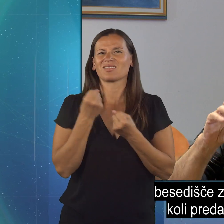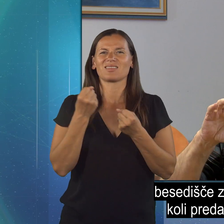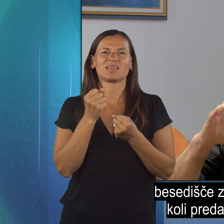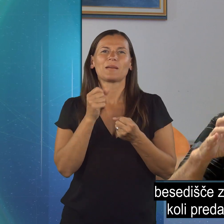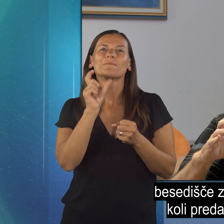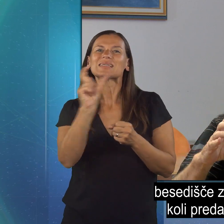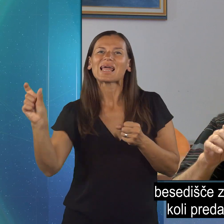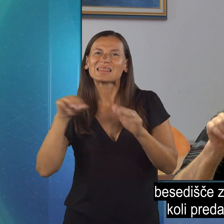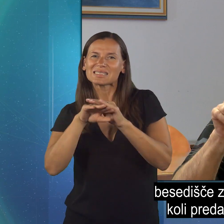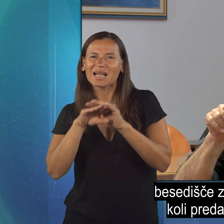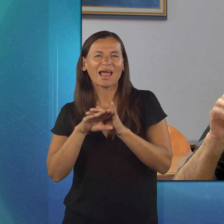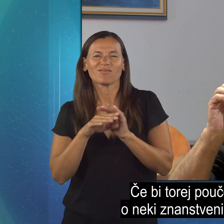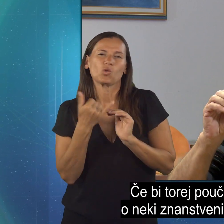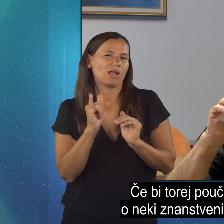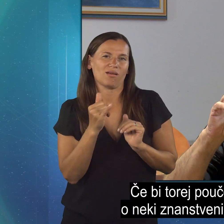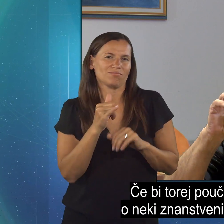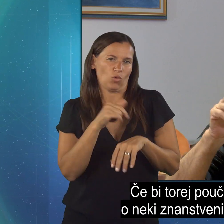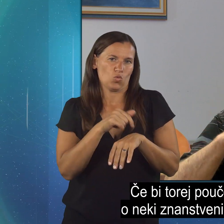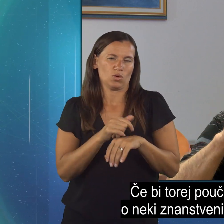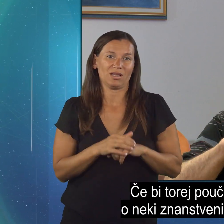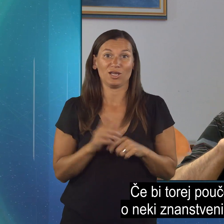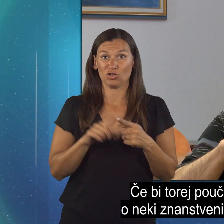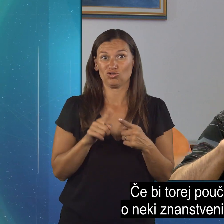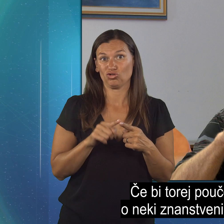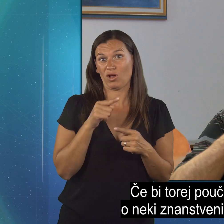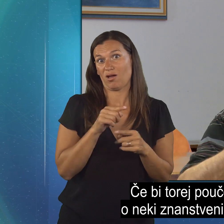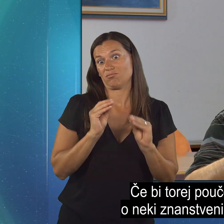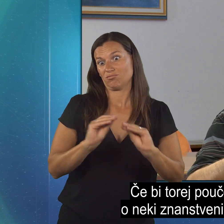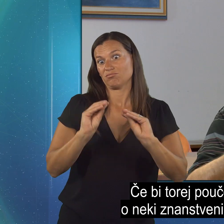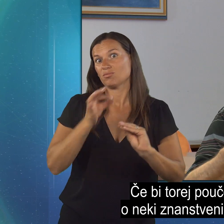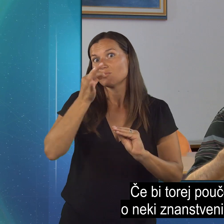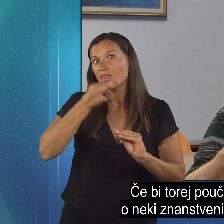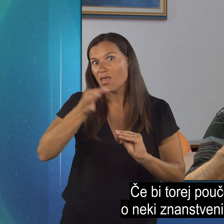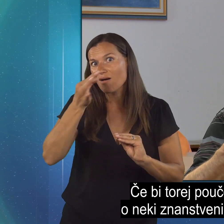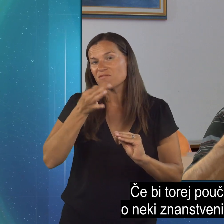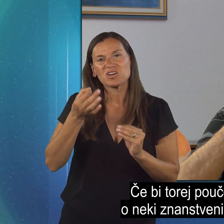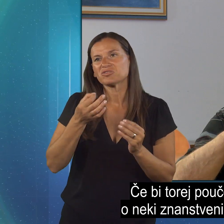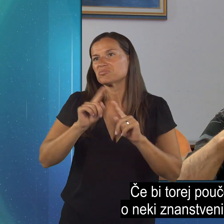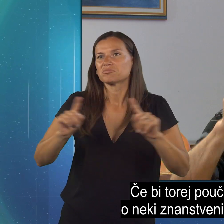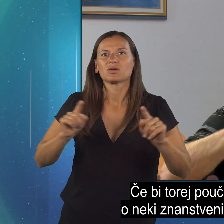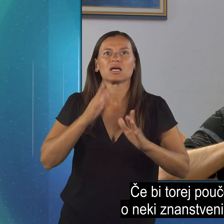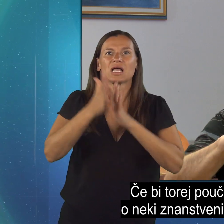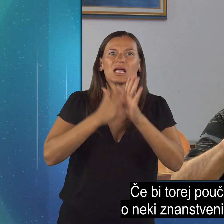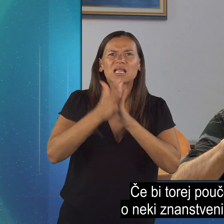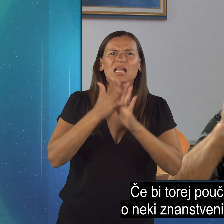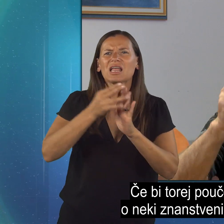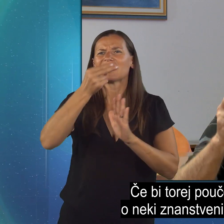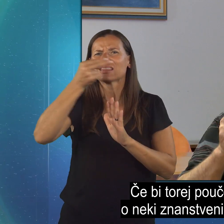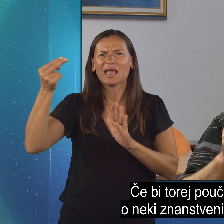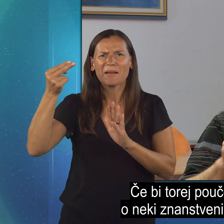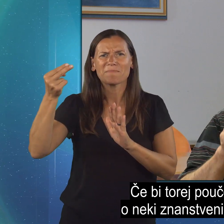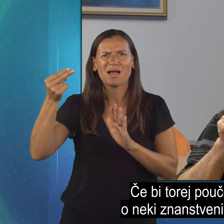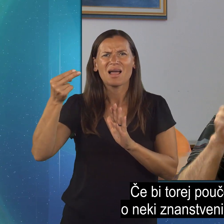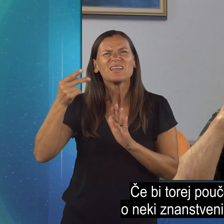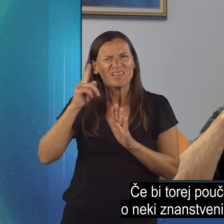any class. So if you are teaching a reading about some science